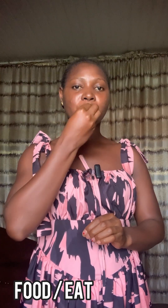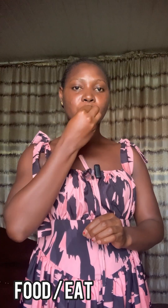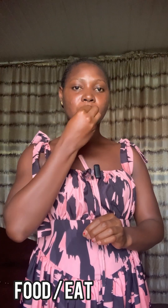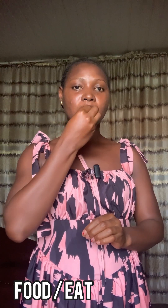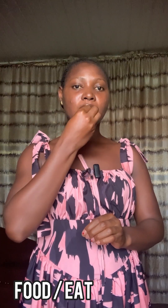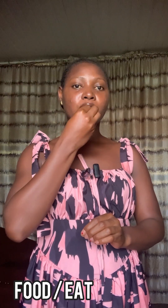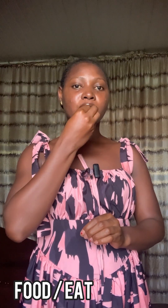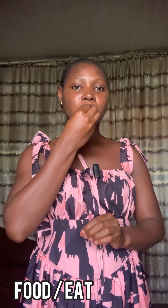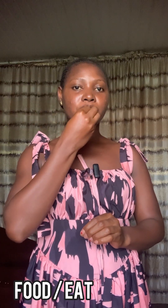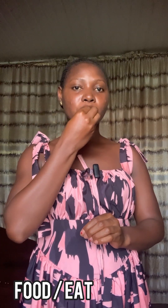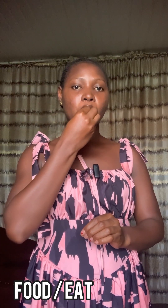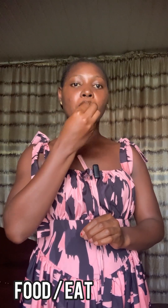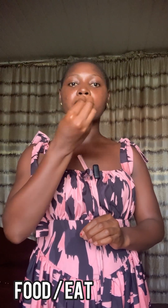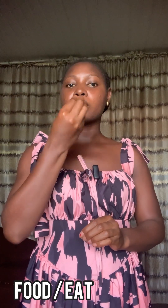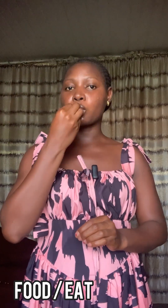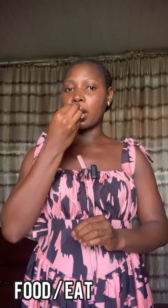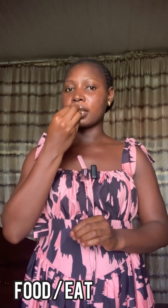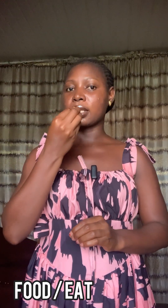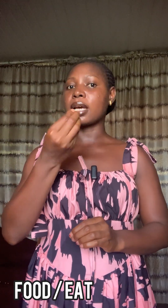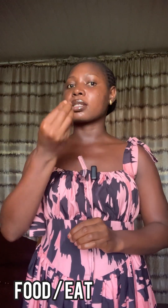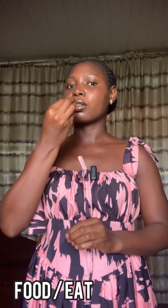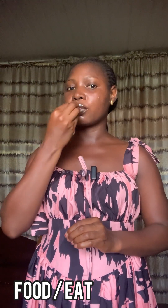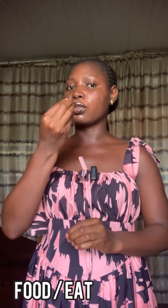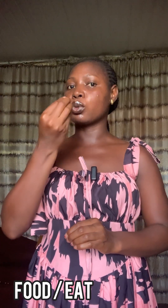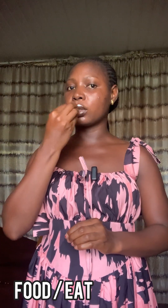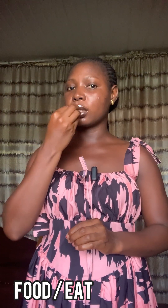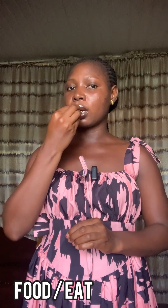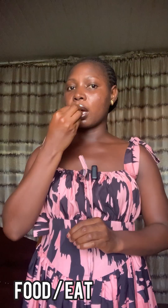food. Now food comes twice as food,